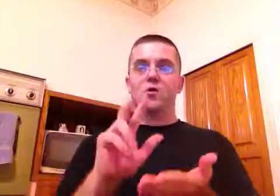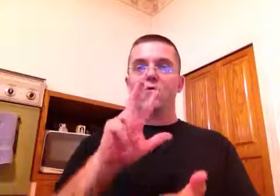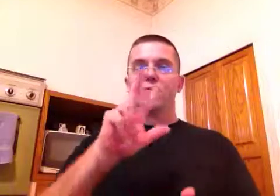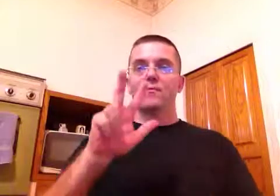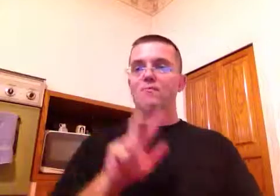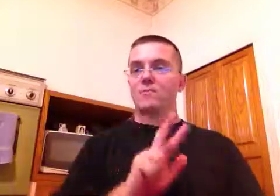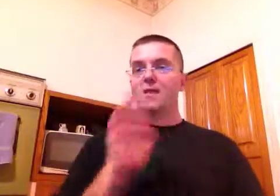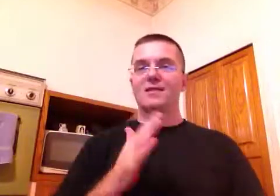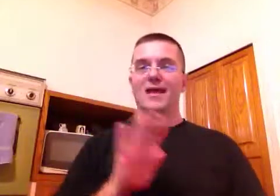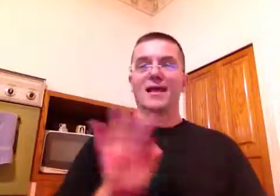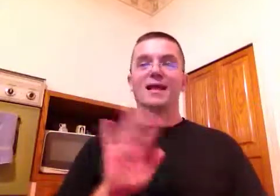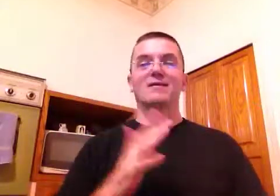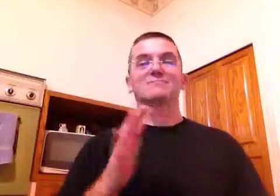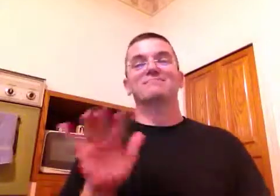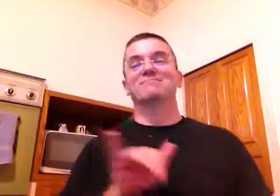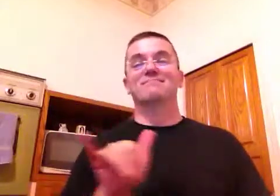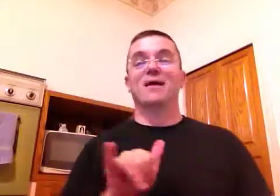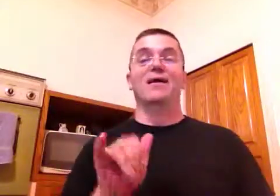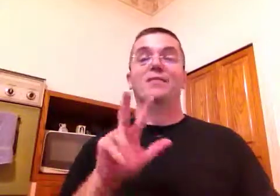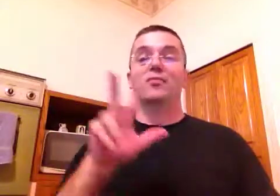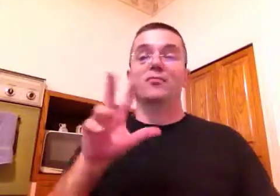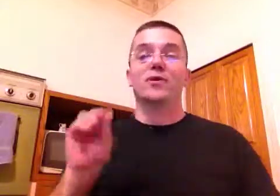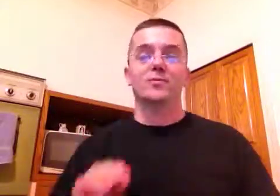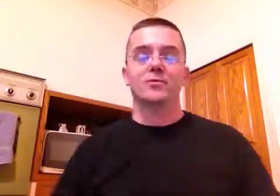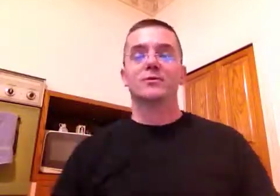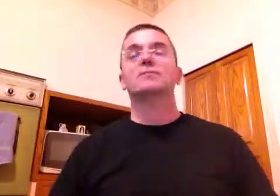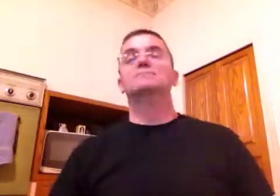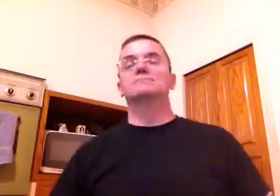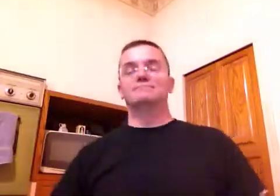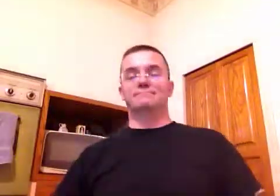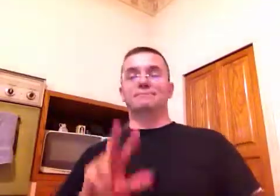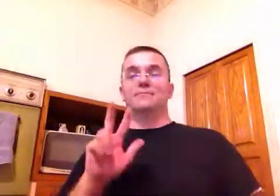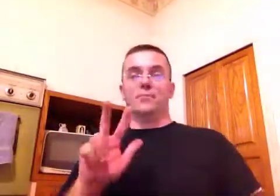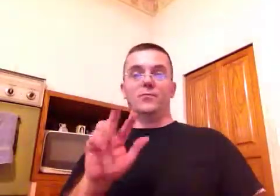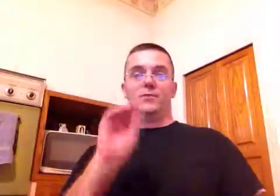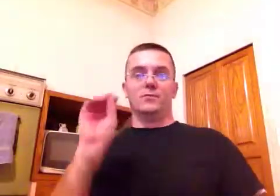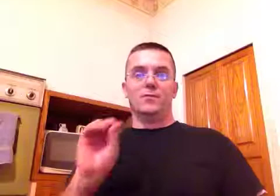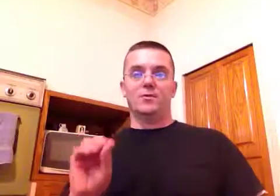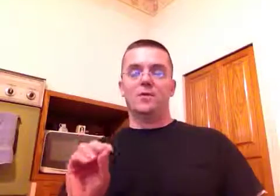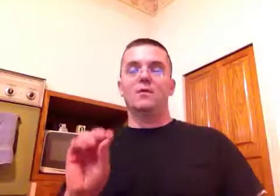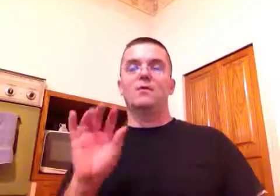incredible. This is the Dave Ramsey Show.